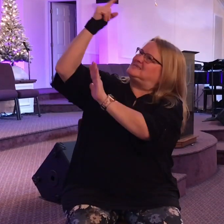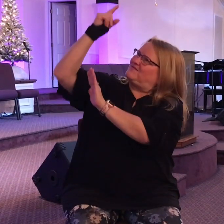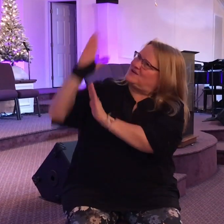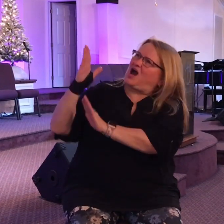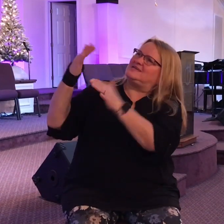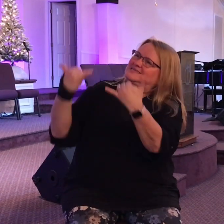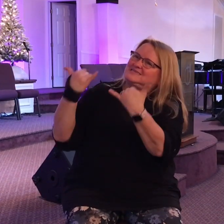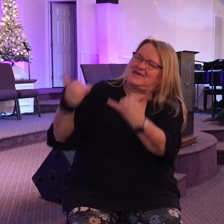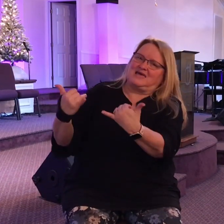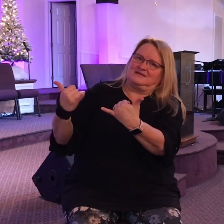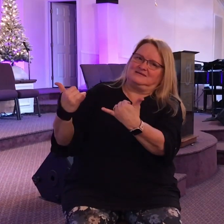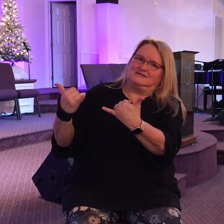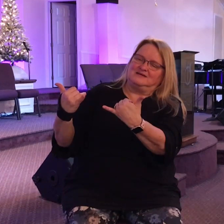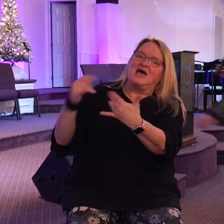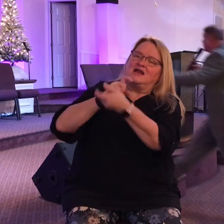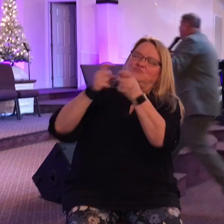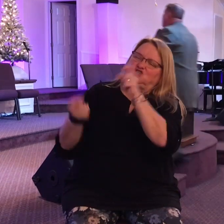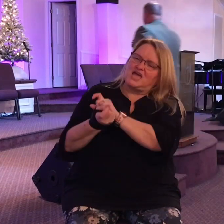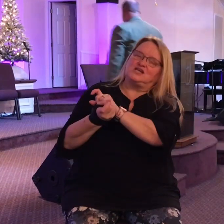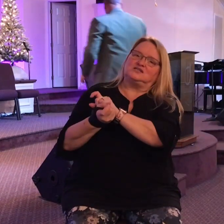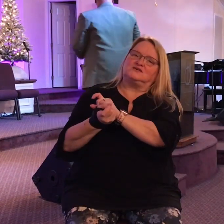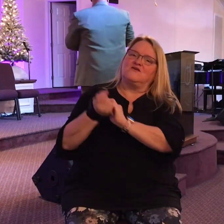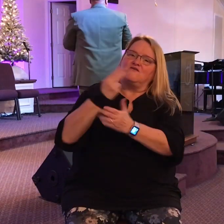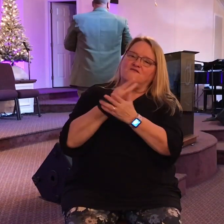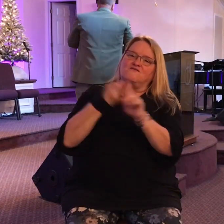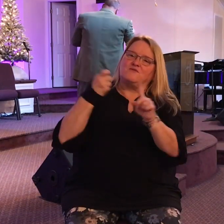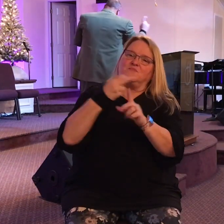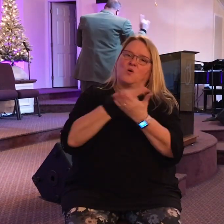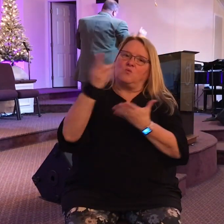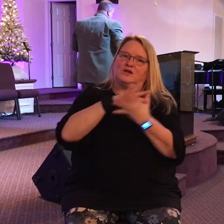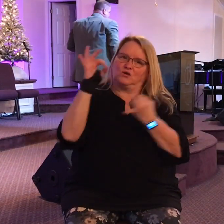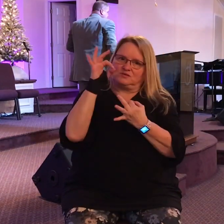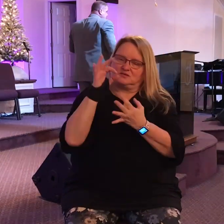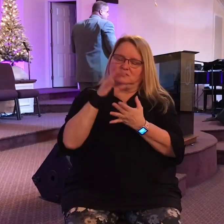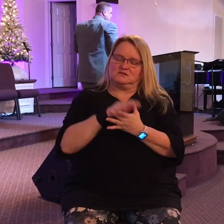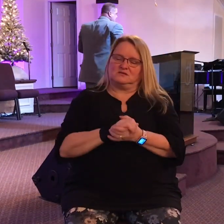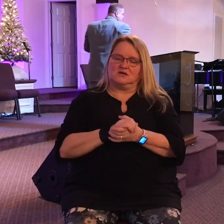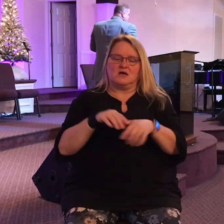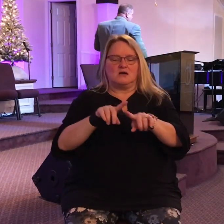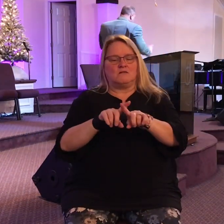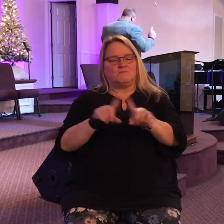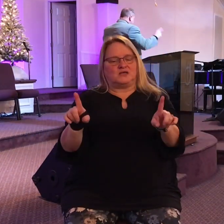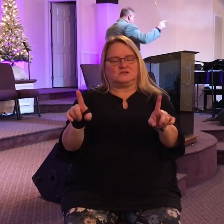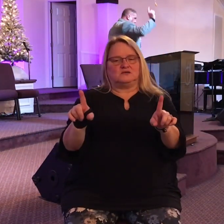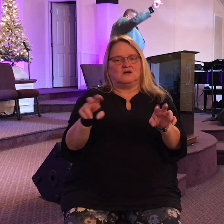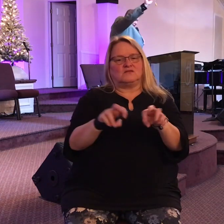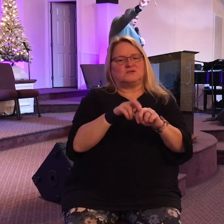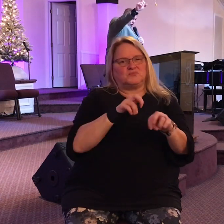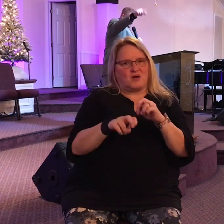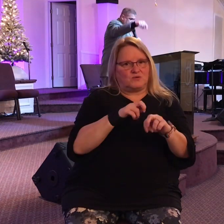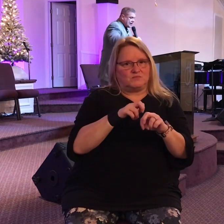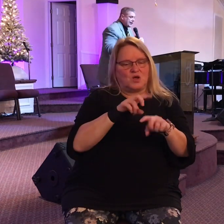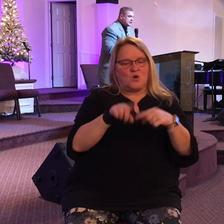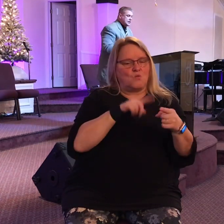right, then it is right, honey. But the problem is when it's not right. If Jesus is good